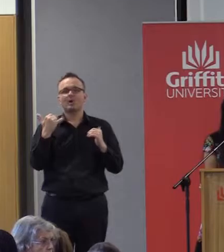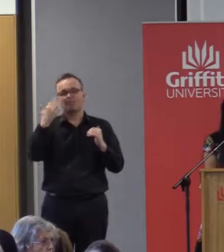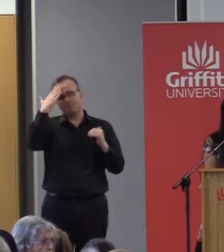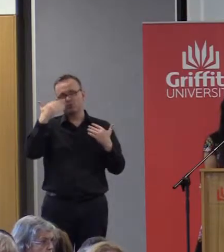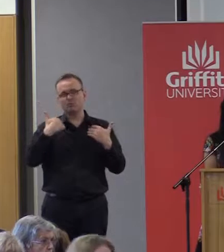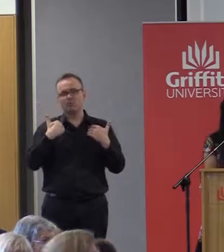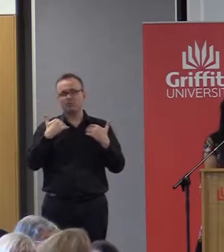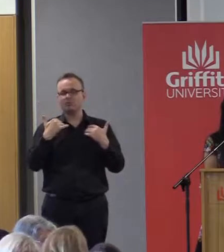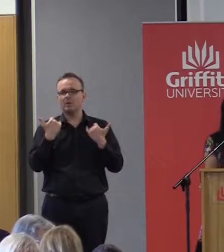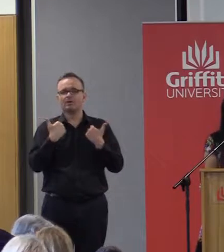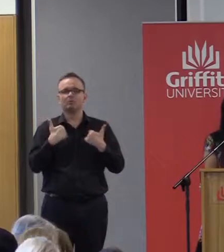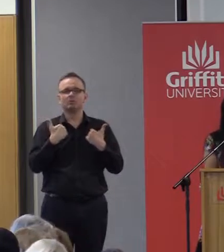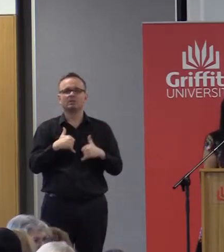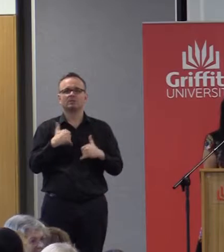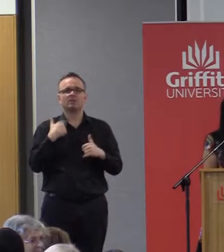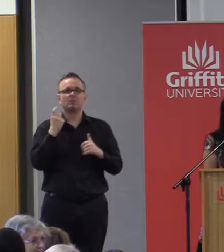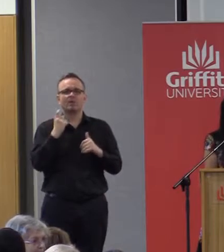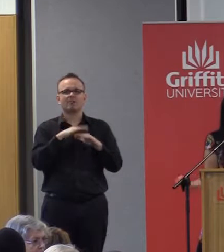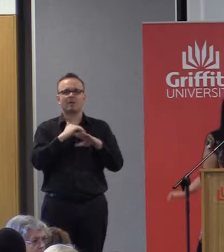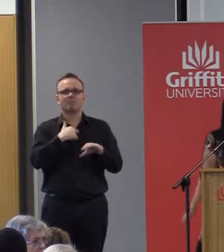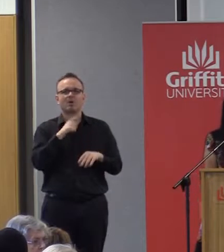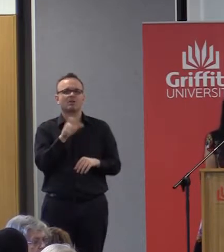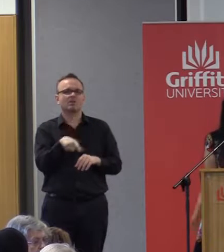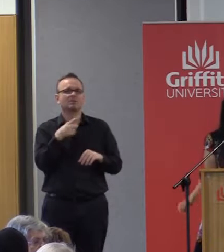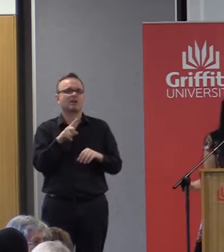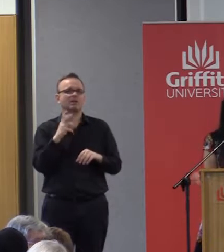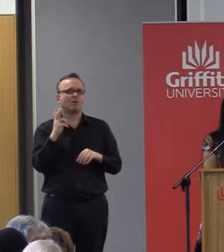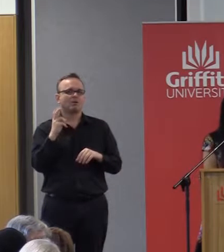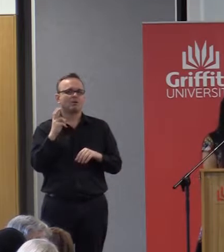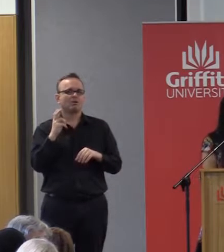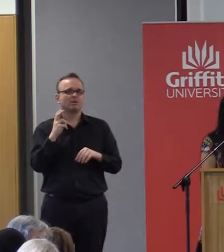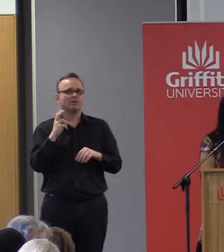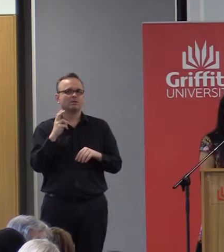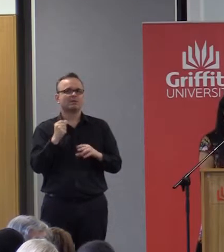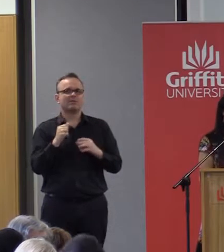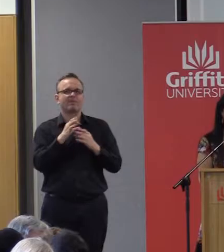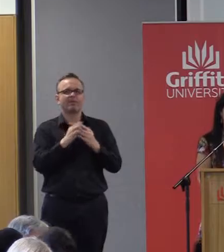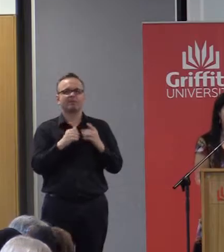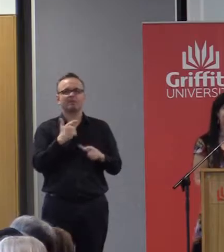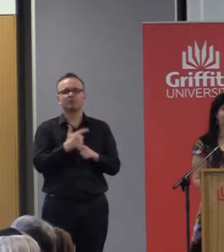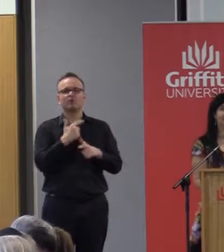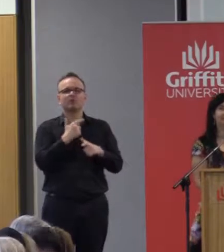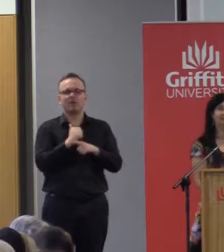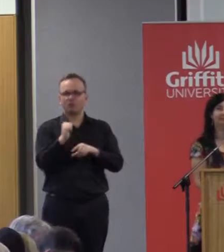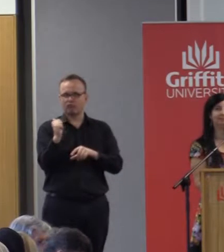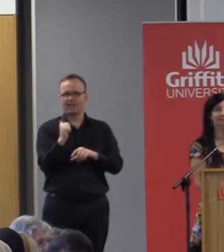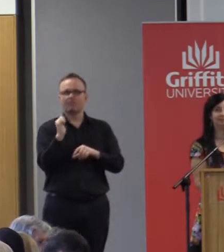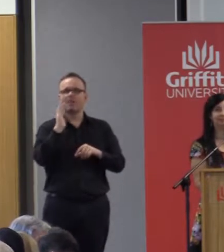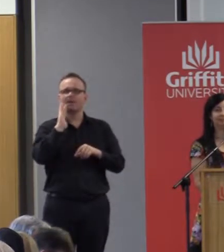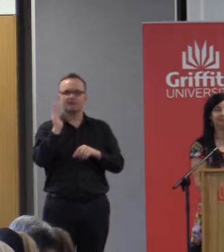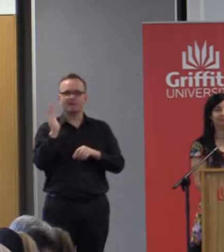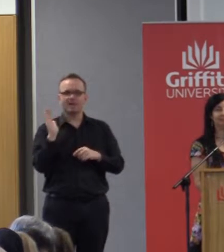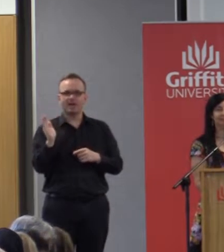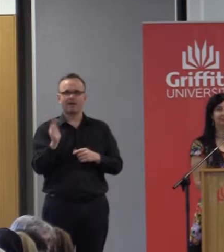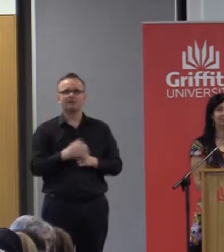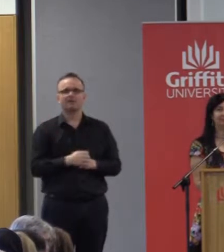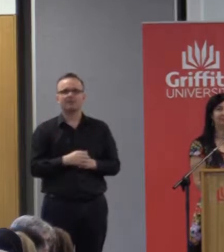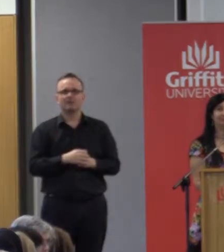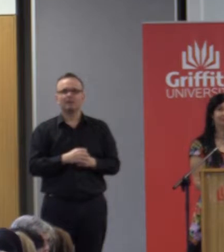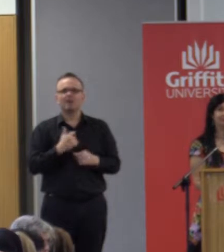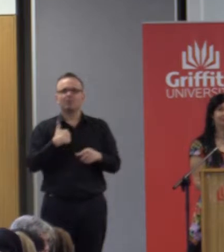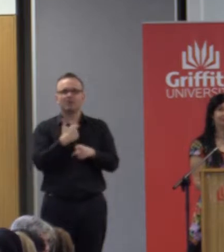Just thinking about my clients and all the points that has been highlighted, I guess, by the speakers, is we